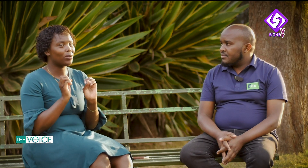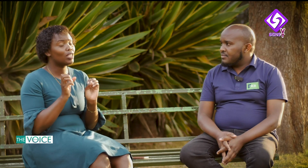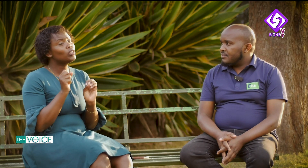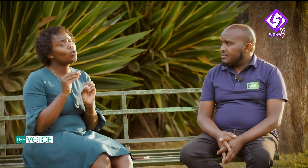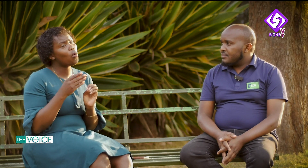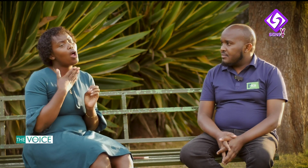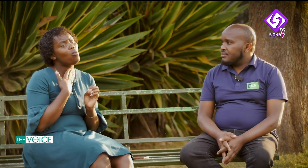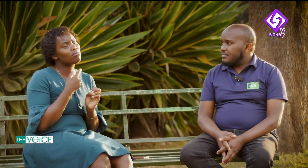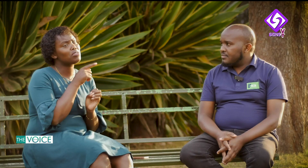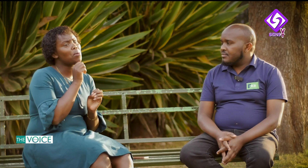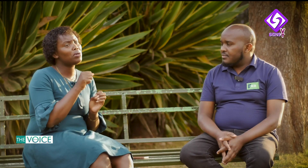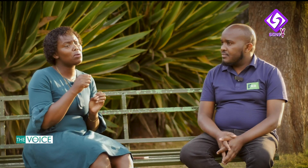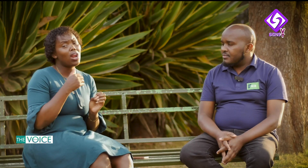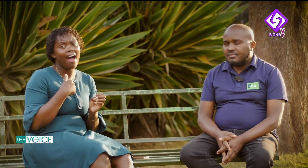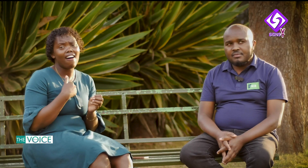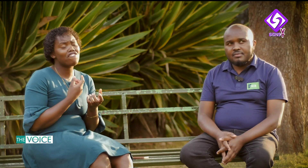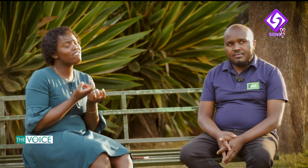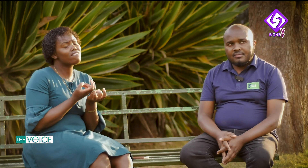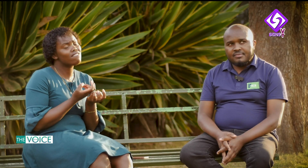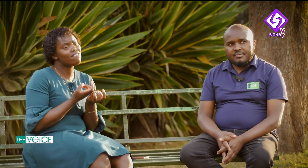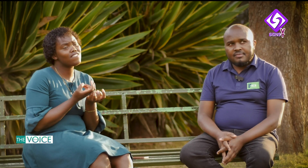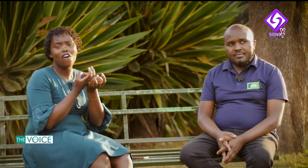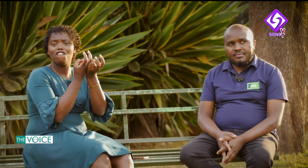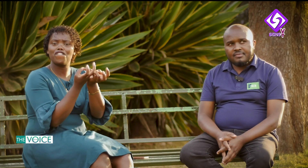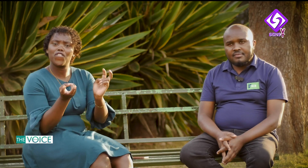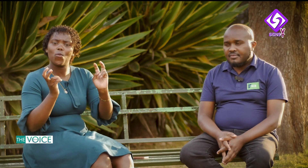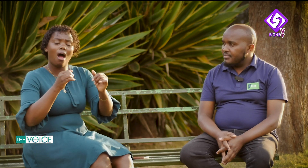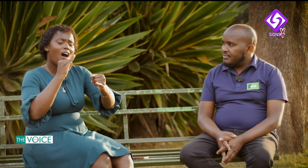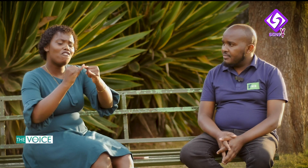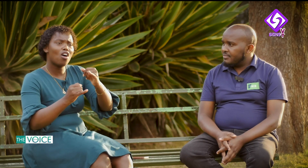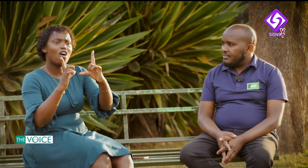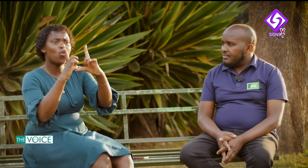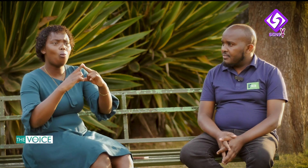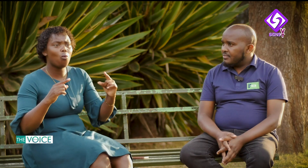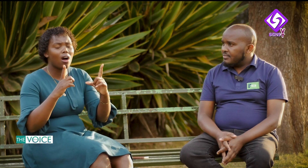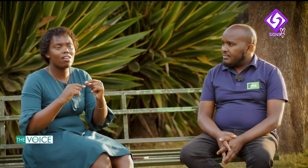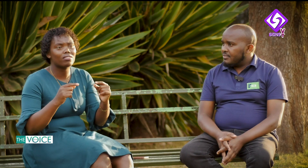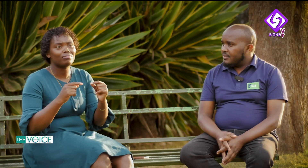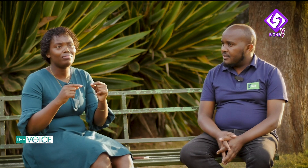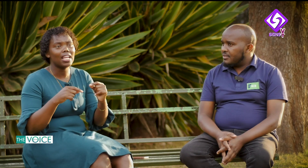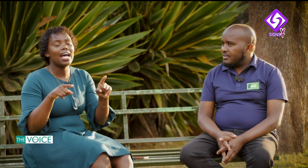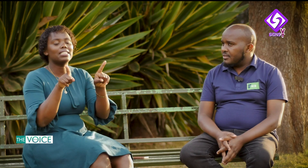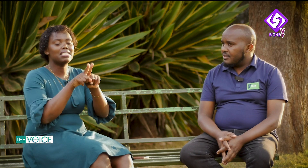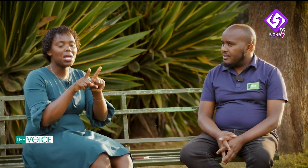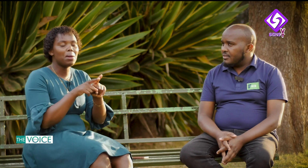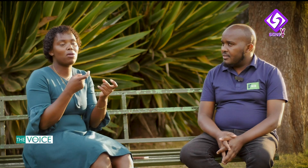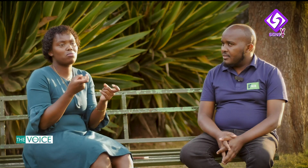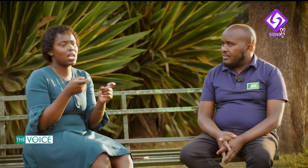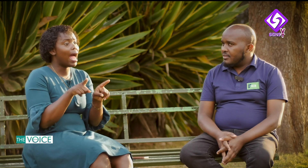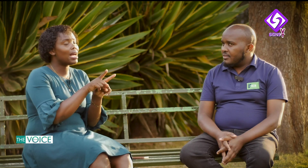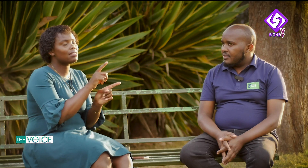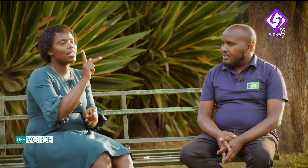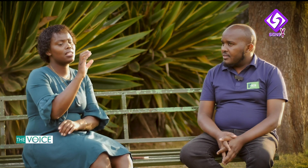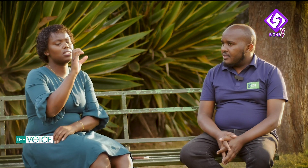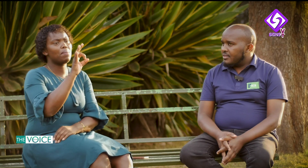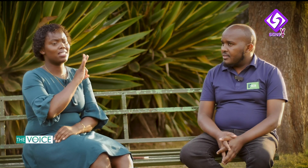So wherever you are, you're not limited. I want you to tell a final word